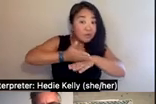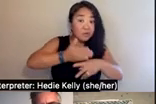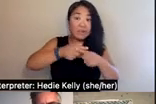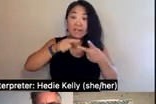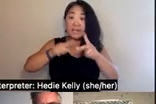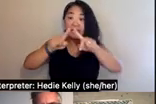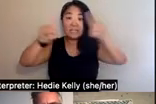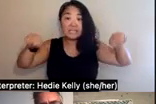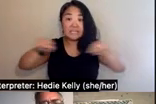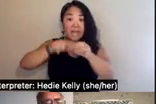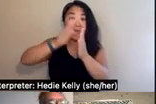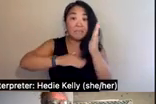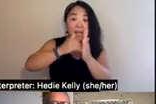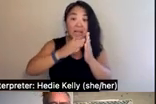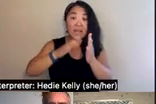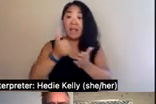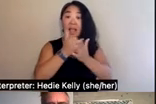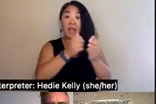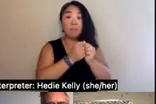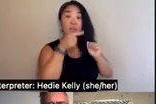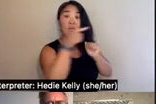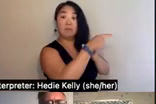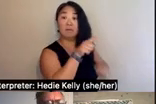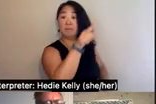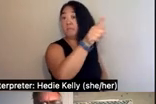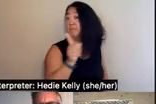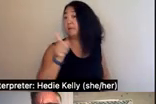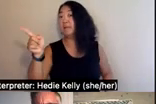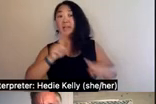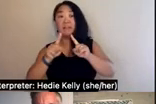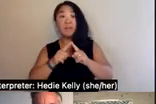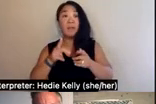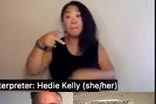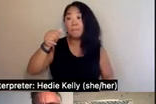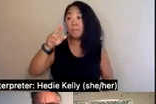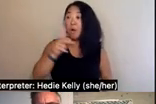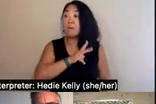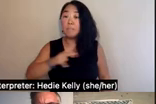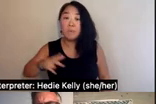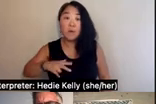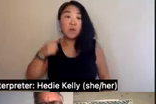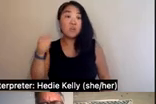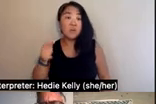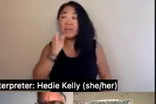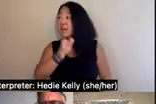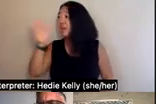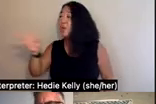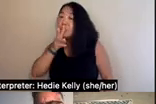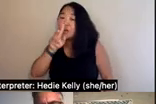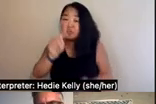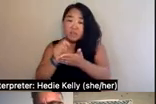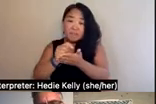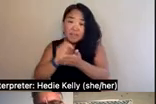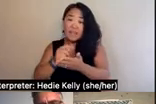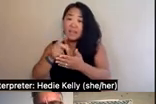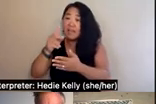towards environmental centers, parks and green spaces, but also watershed features and water treatment plants, and also toxic waste sites